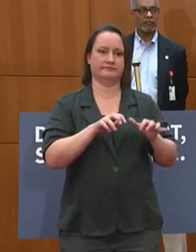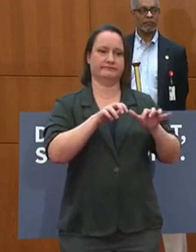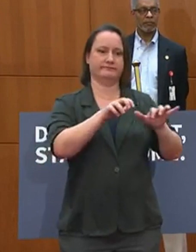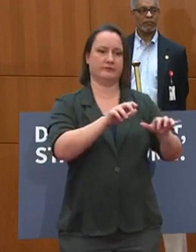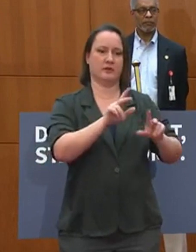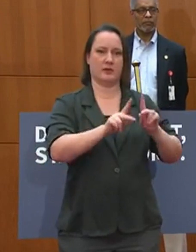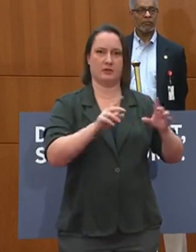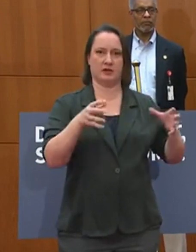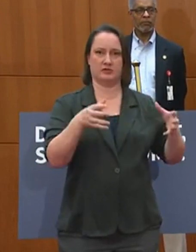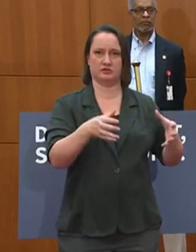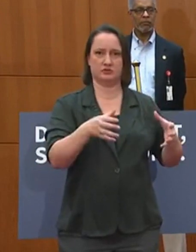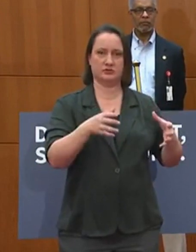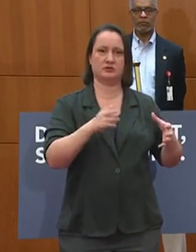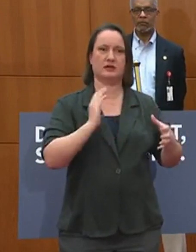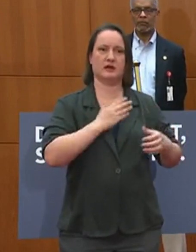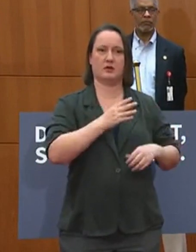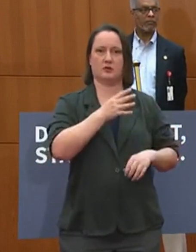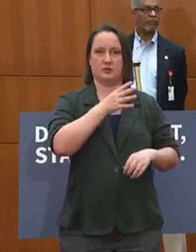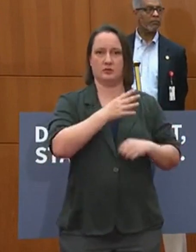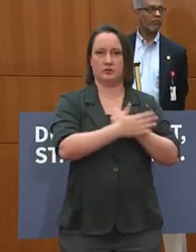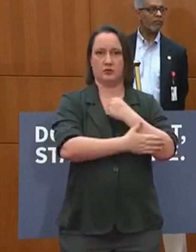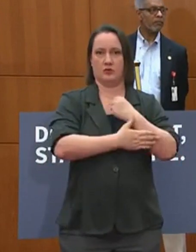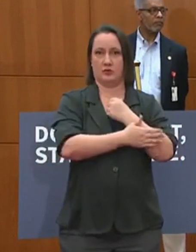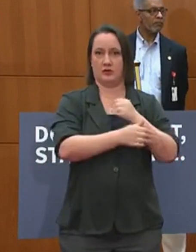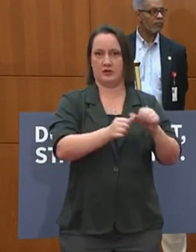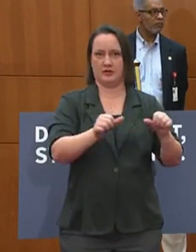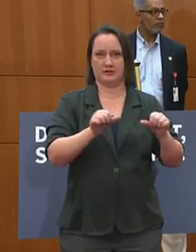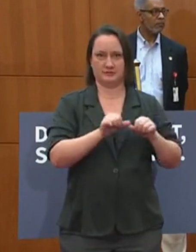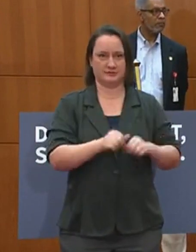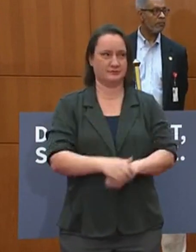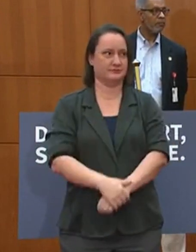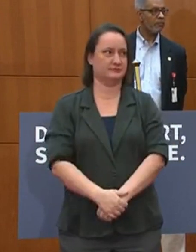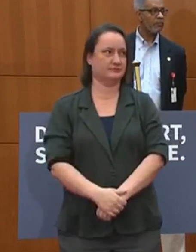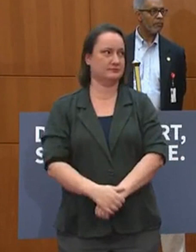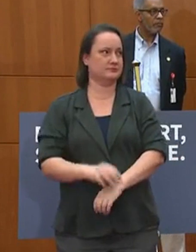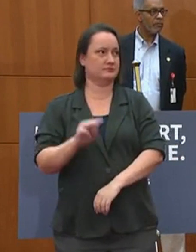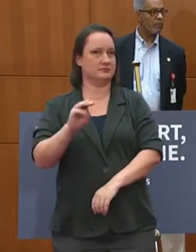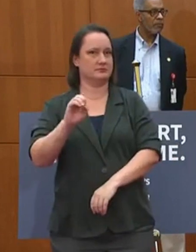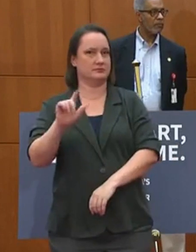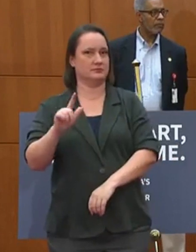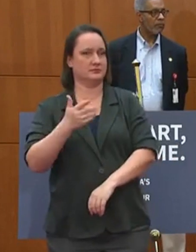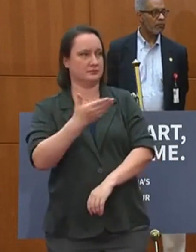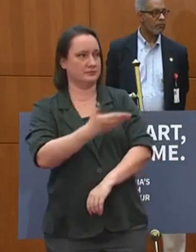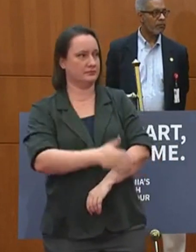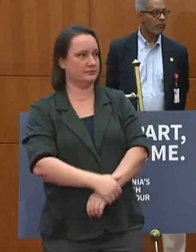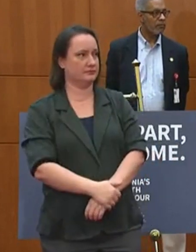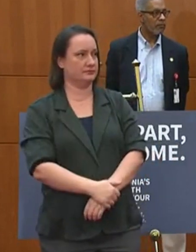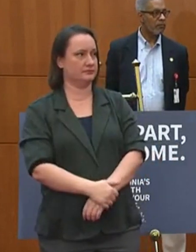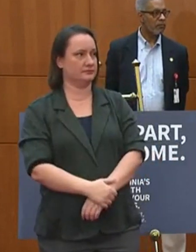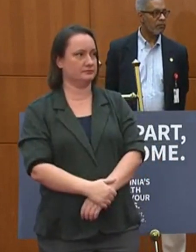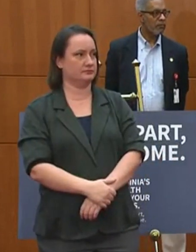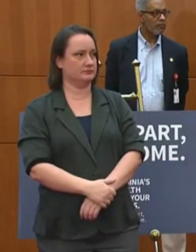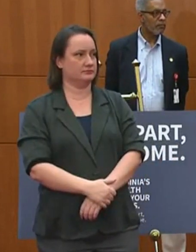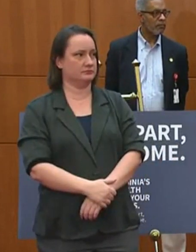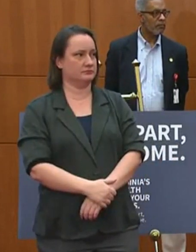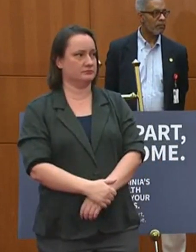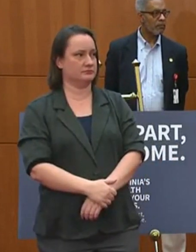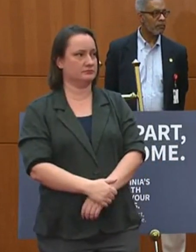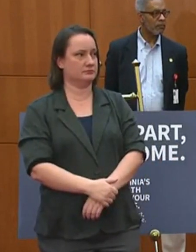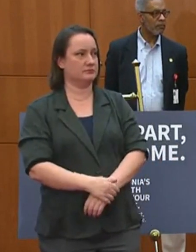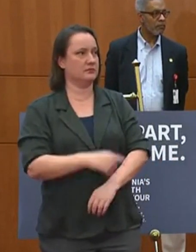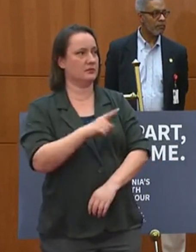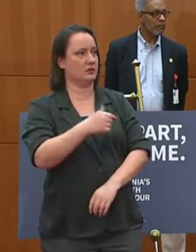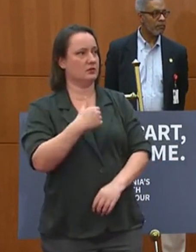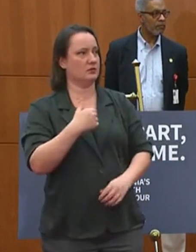areas of Virginia. Yeah, quickly, do you have a sense sense at the state level of enforcement on